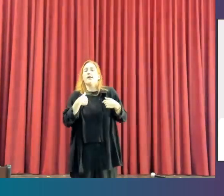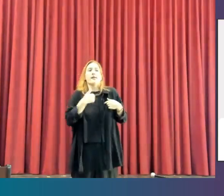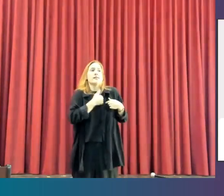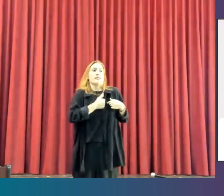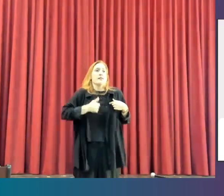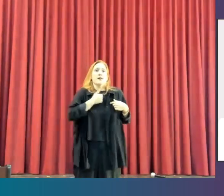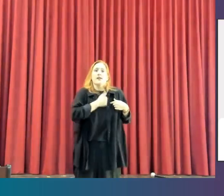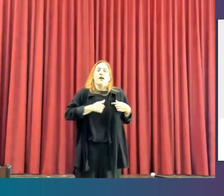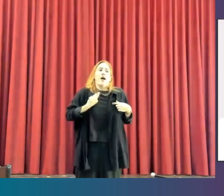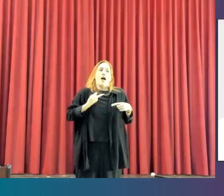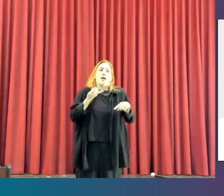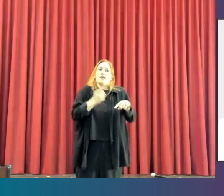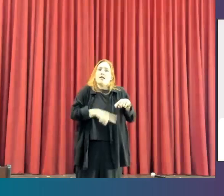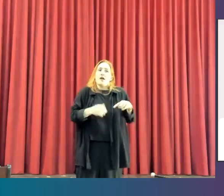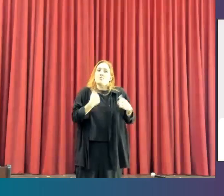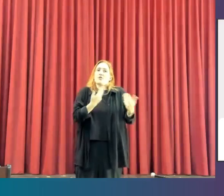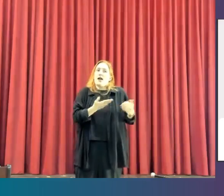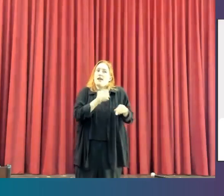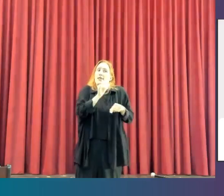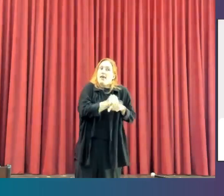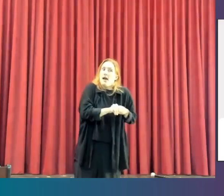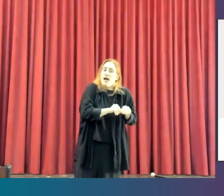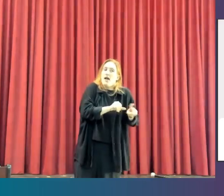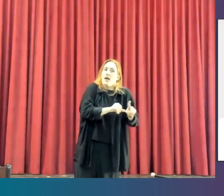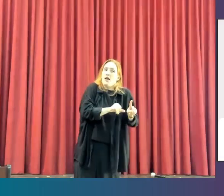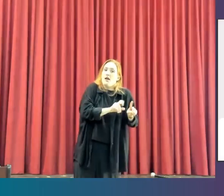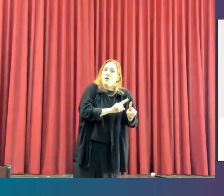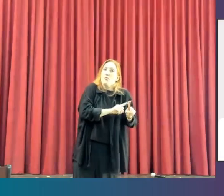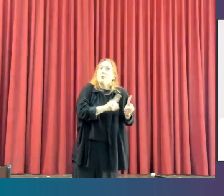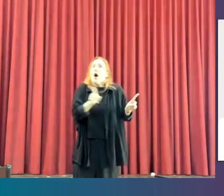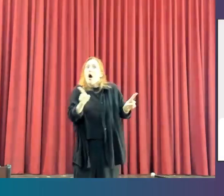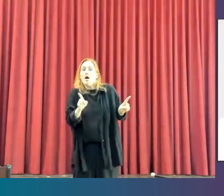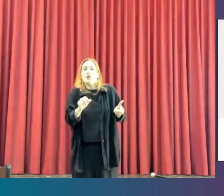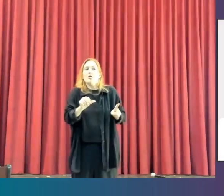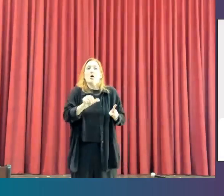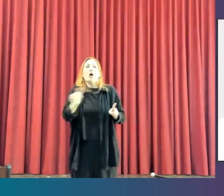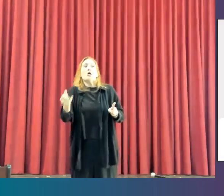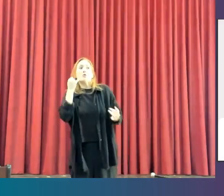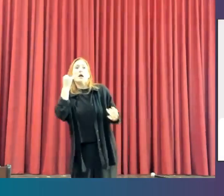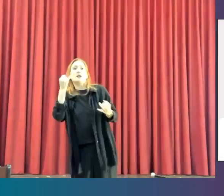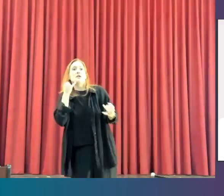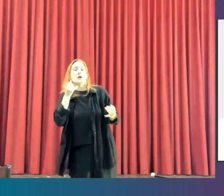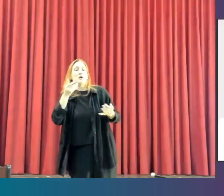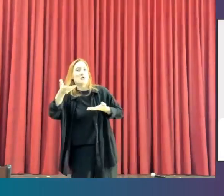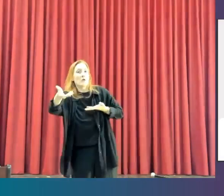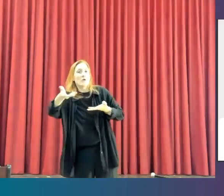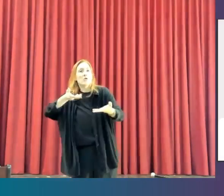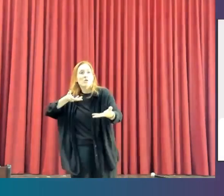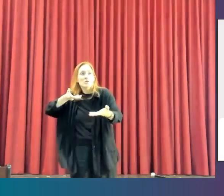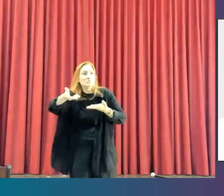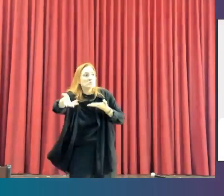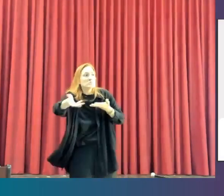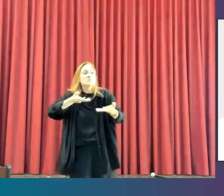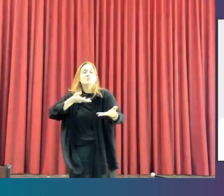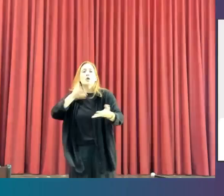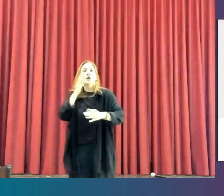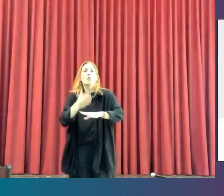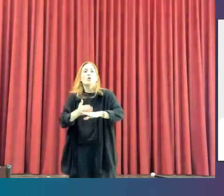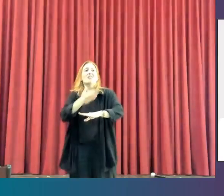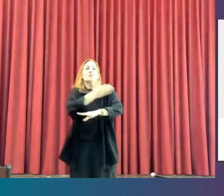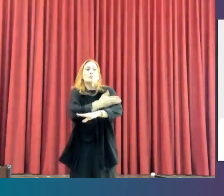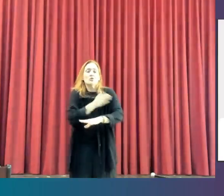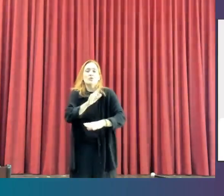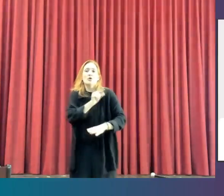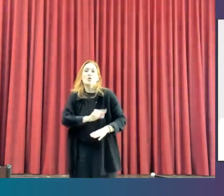Is there something else that we could grant that would improve accessibility, safety, quality of life